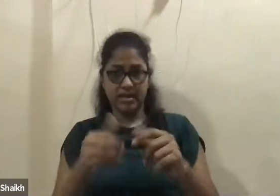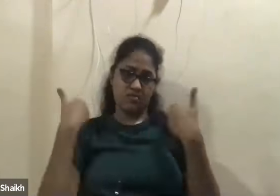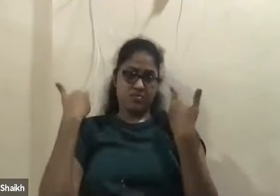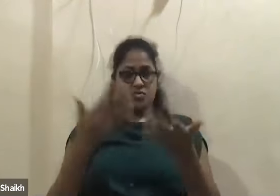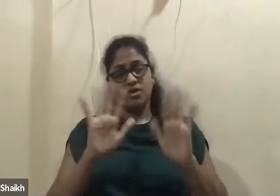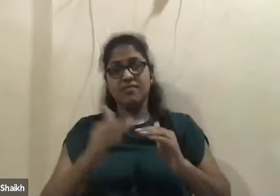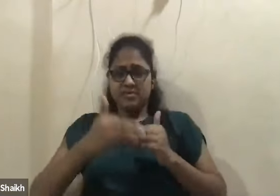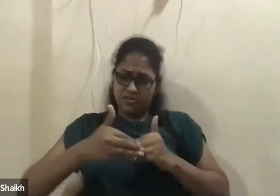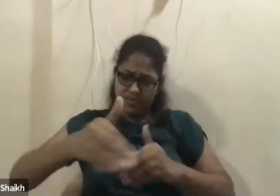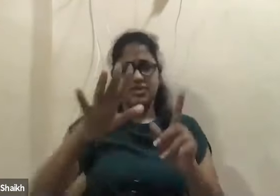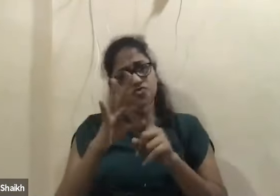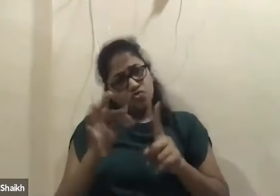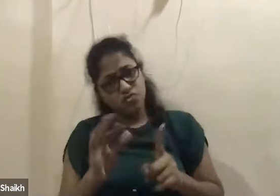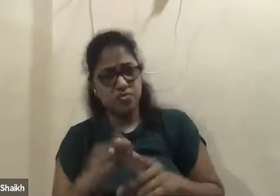we'll do. But I was just